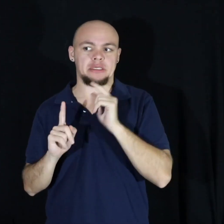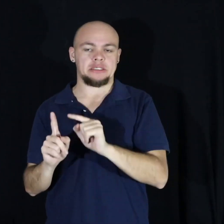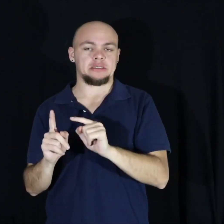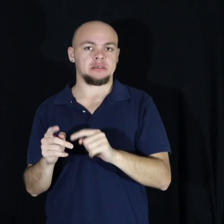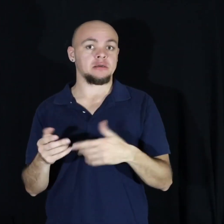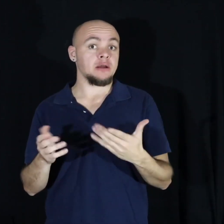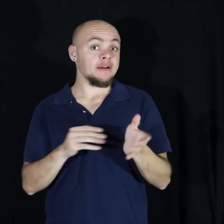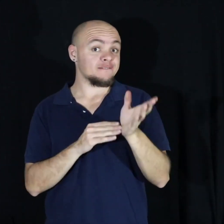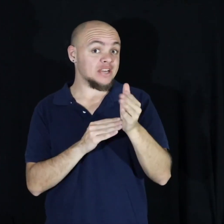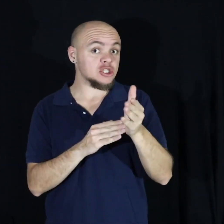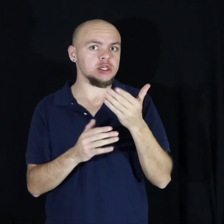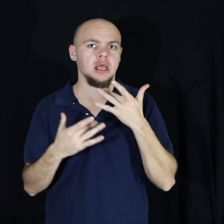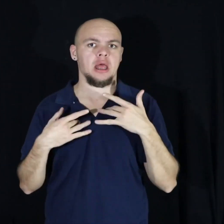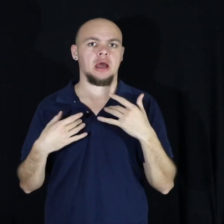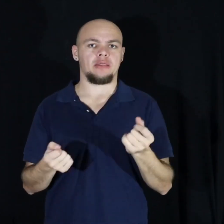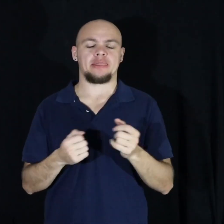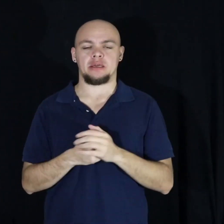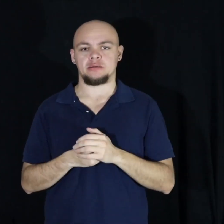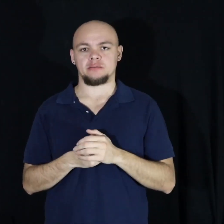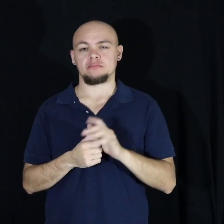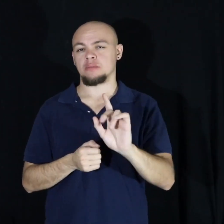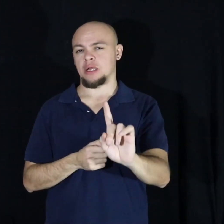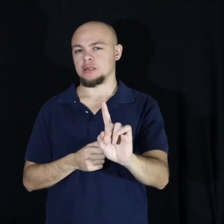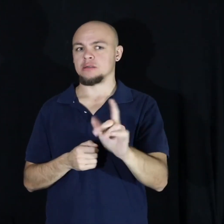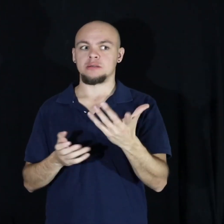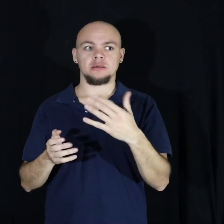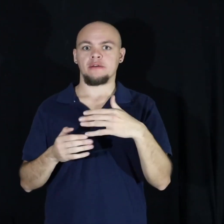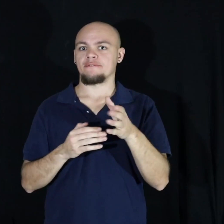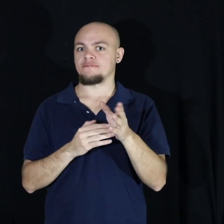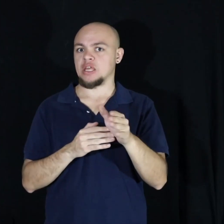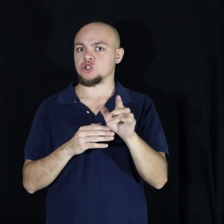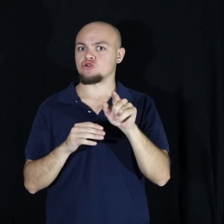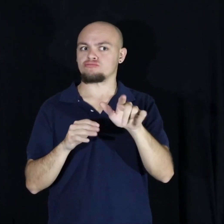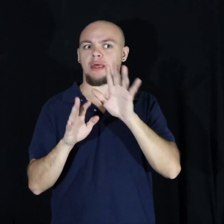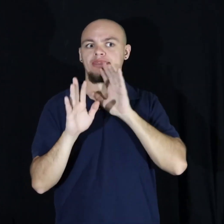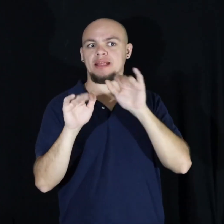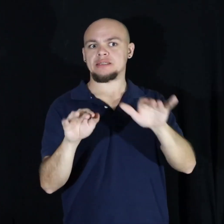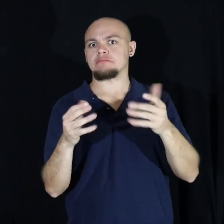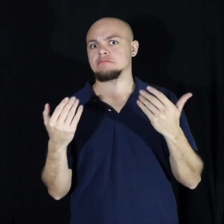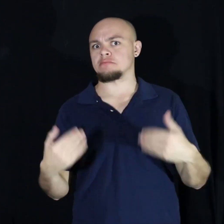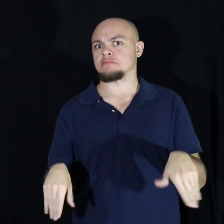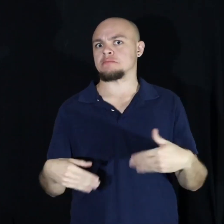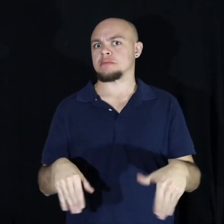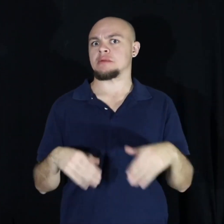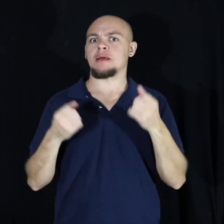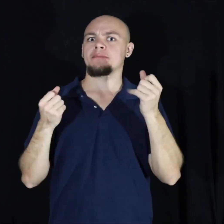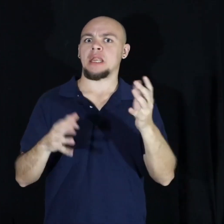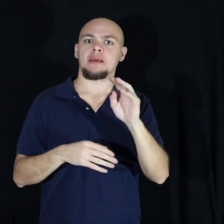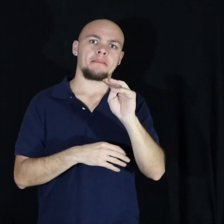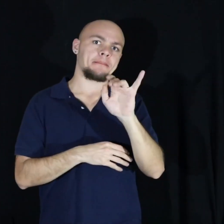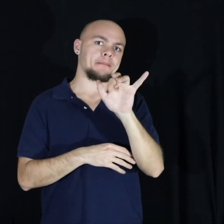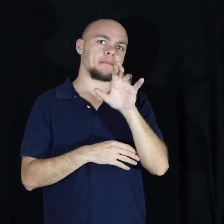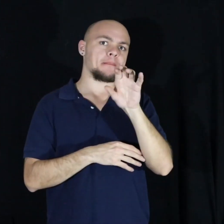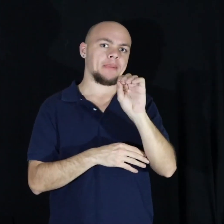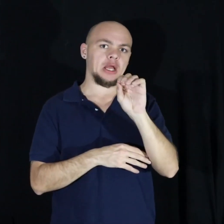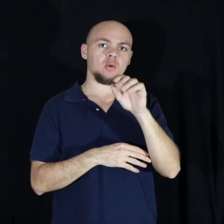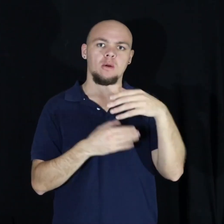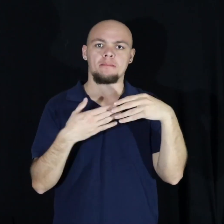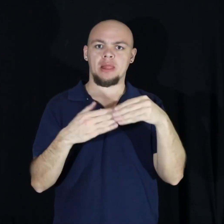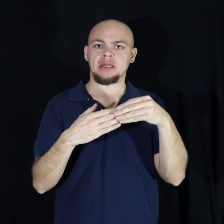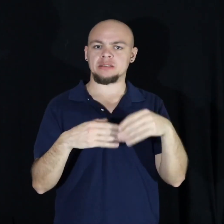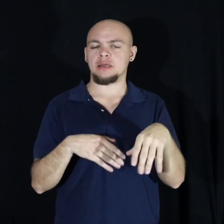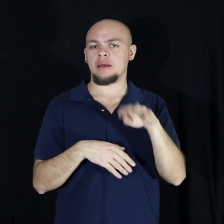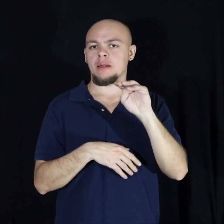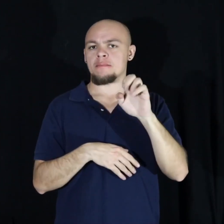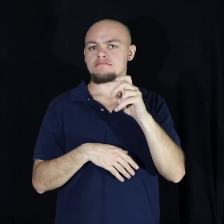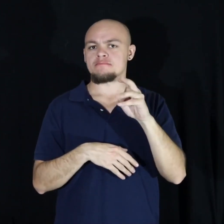that fish is healthy, but just as there are a lot of fish in the sea, there's also a lot of microplastics,